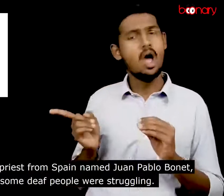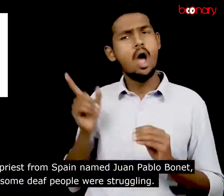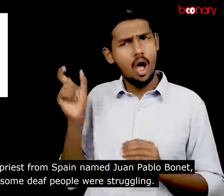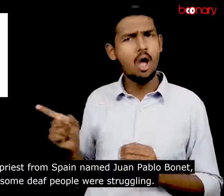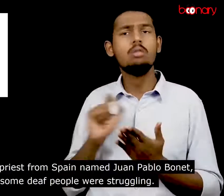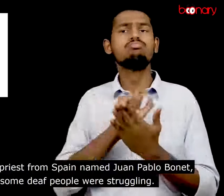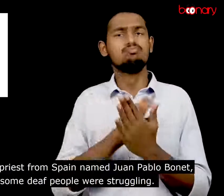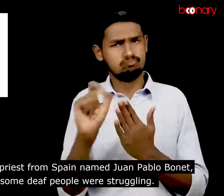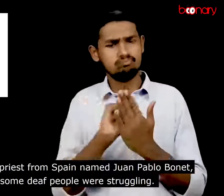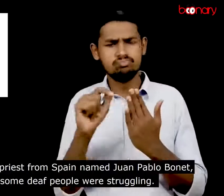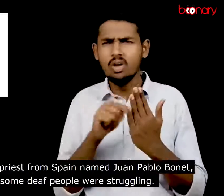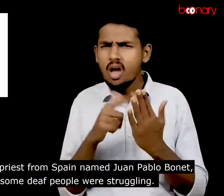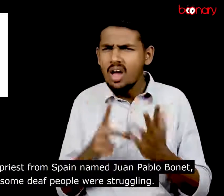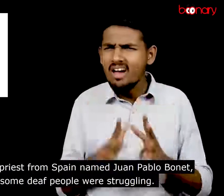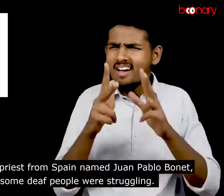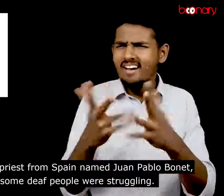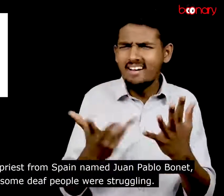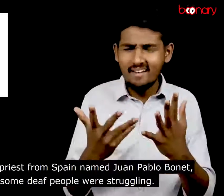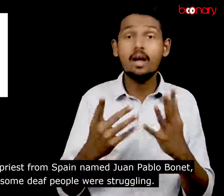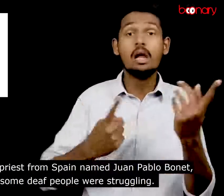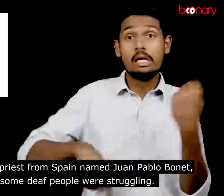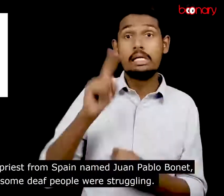wrote how some deaf people were struggling.